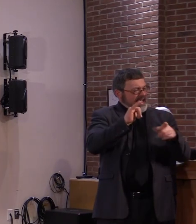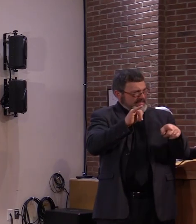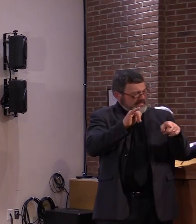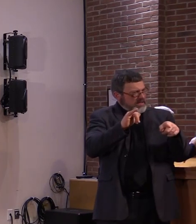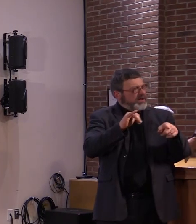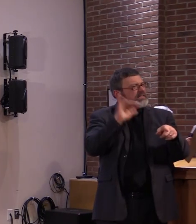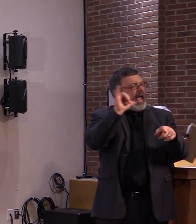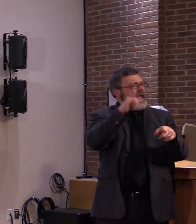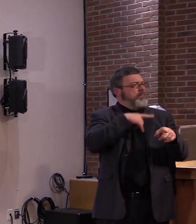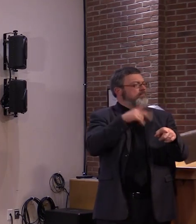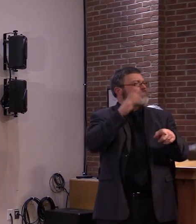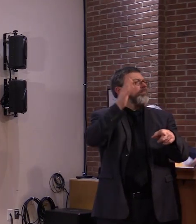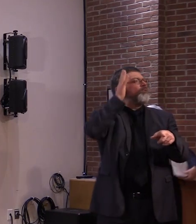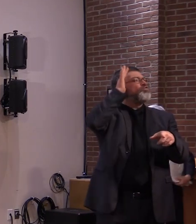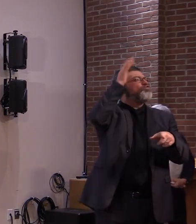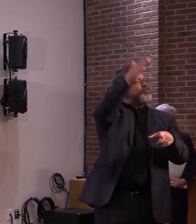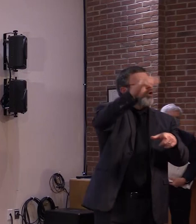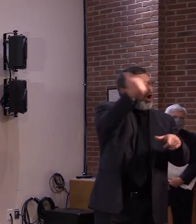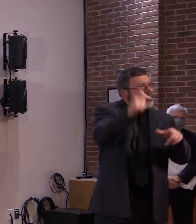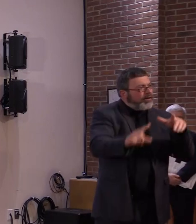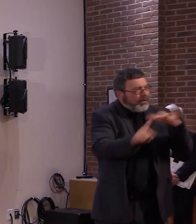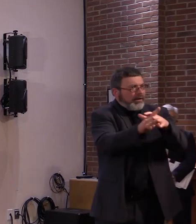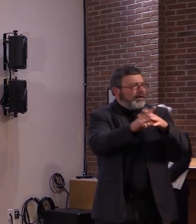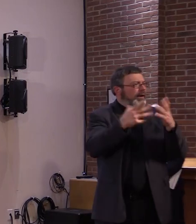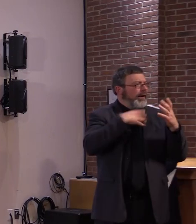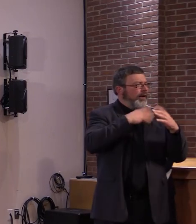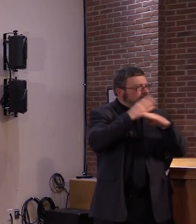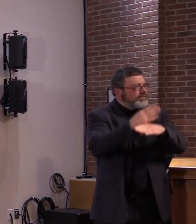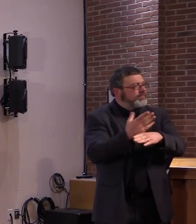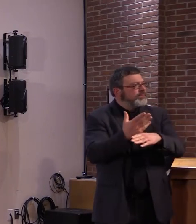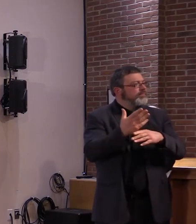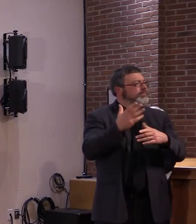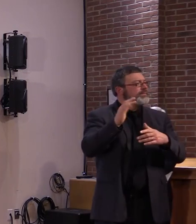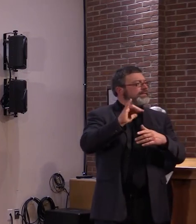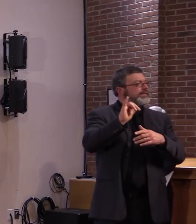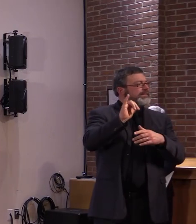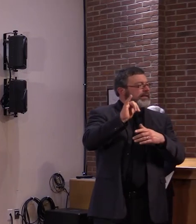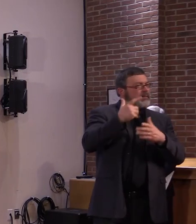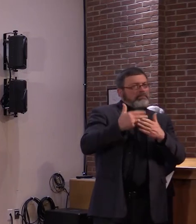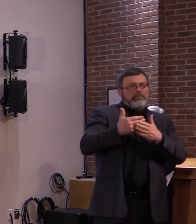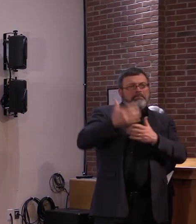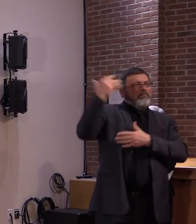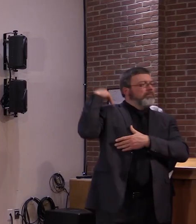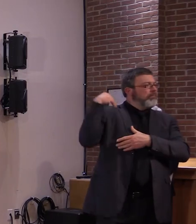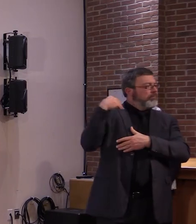of 2014 to December of 2017. And